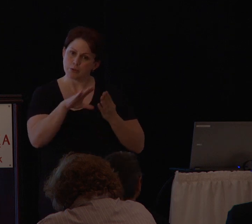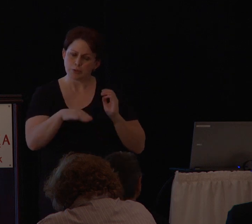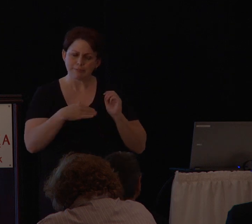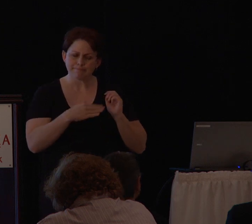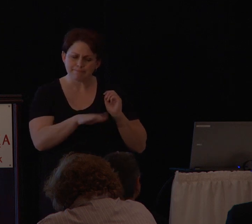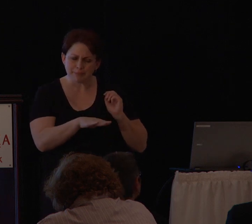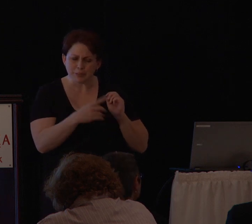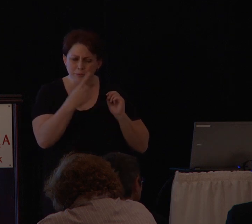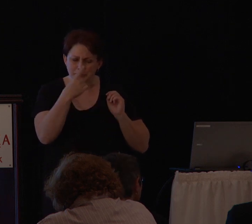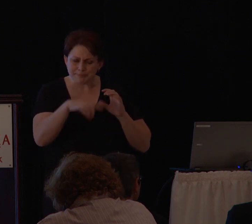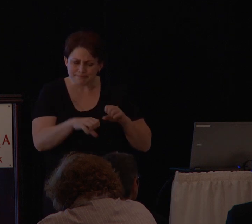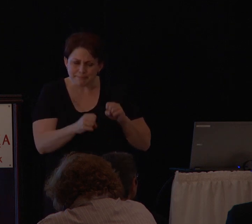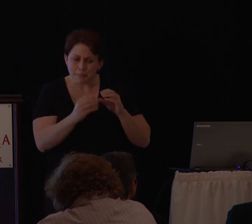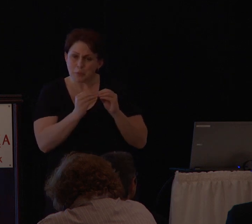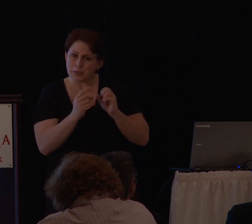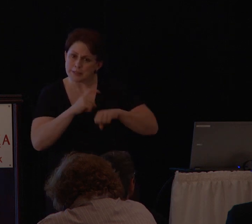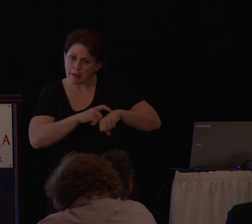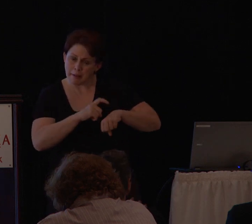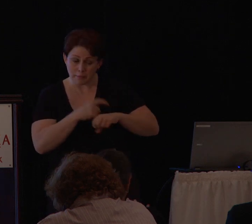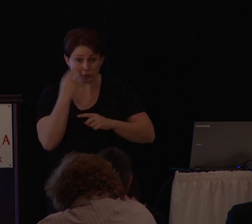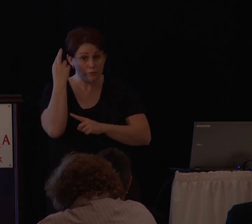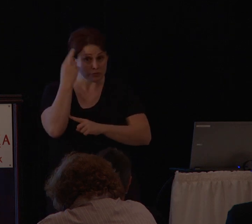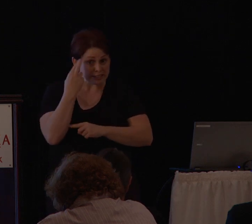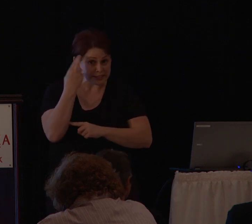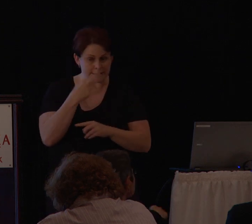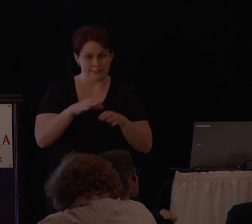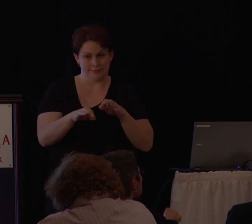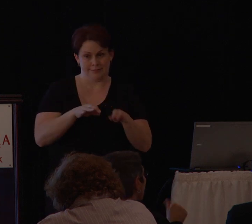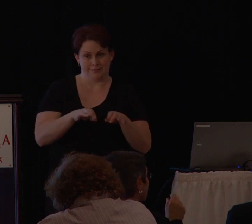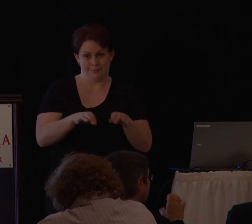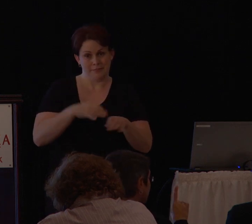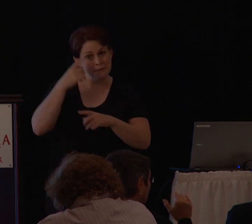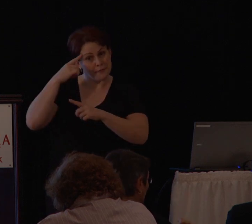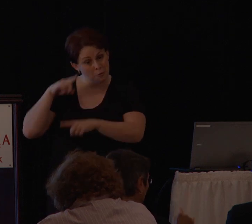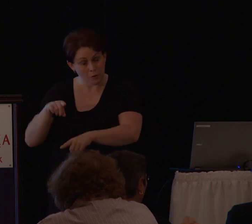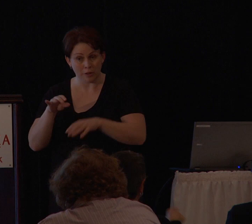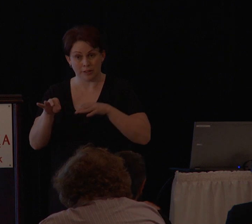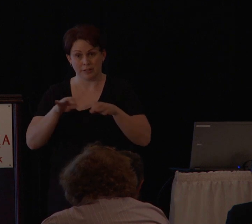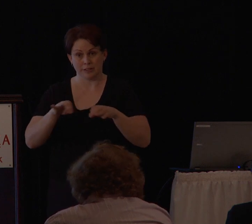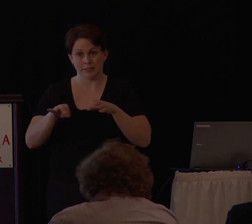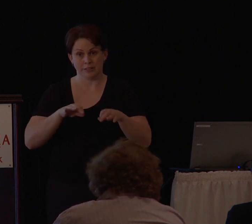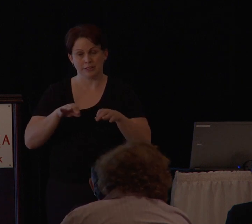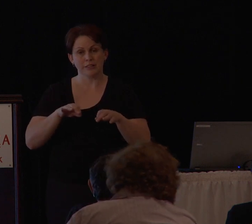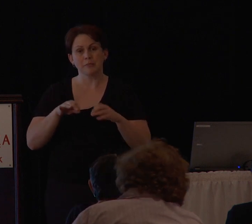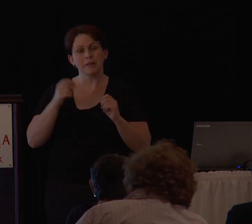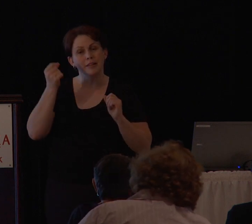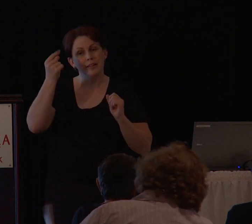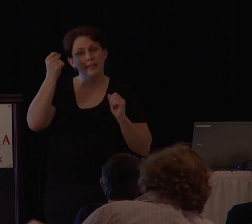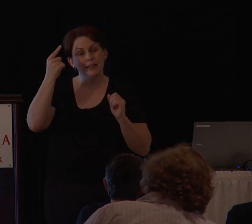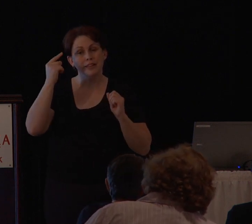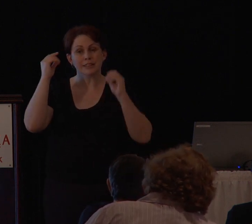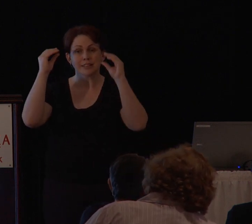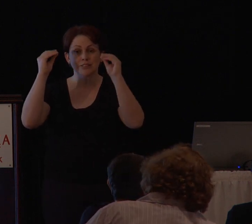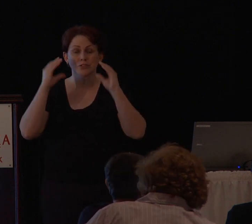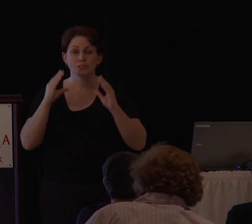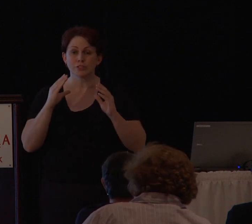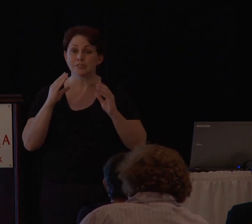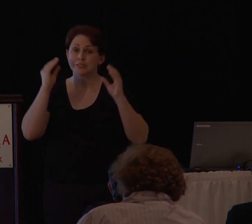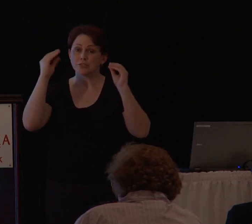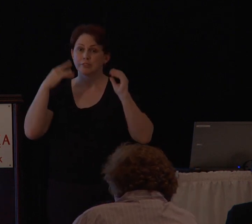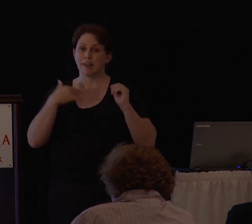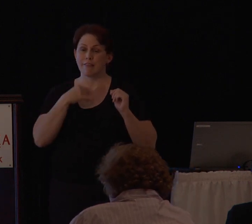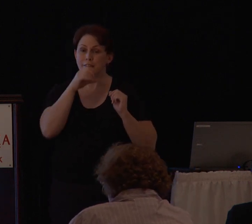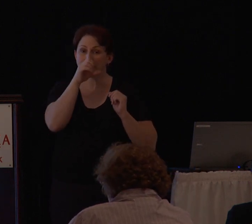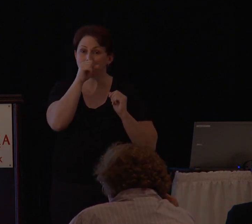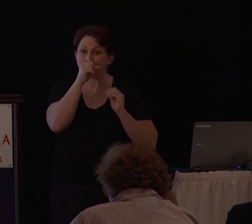take a bit of extra time with that child, because they couldn't, for ethics and confidentiality reasons, they can't always just say,